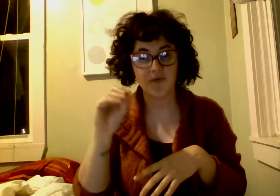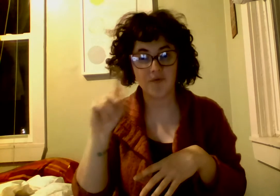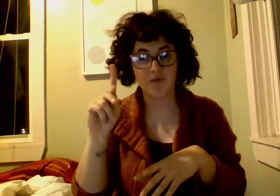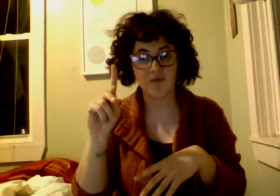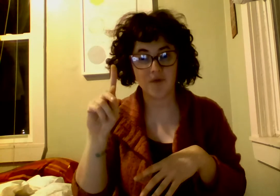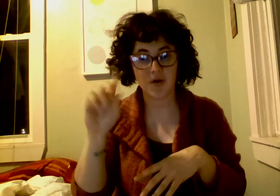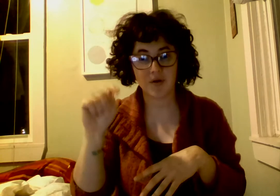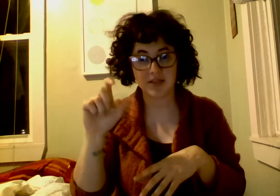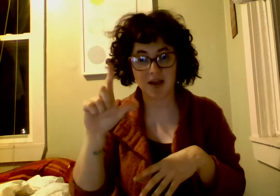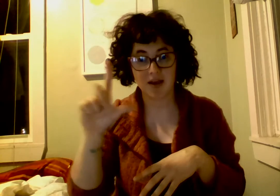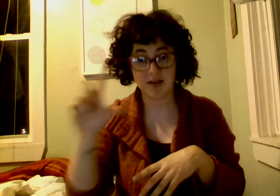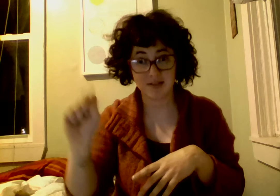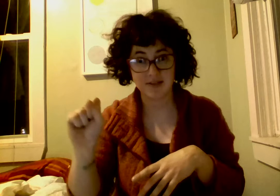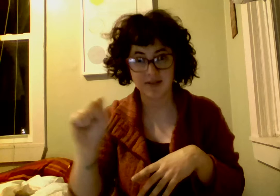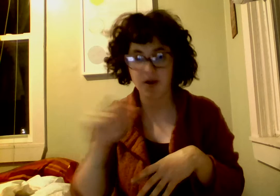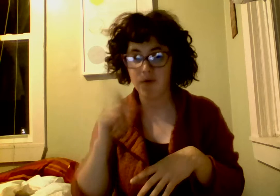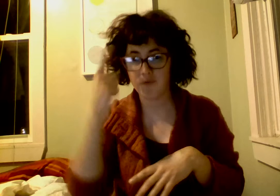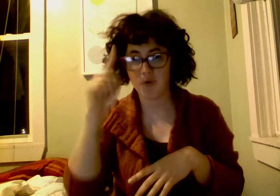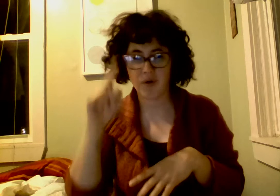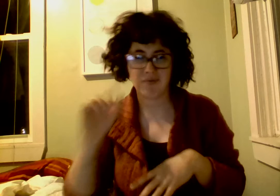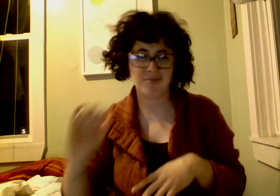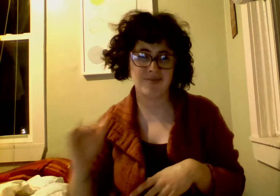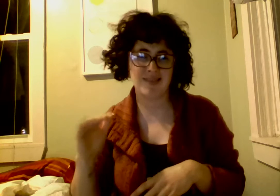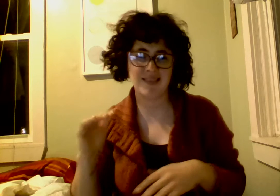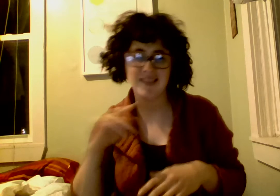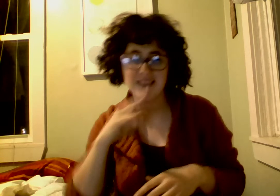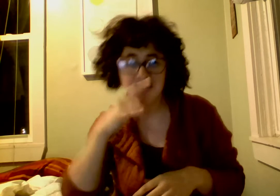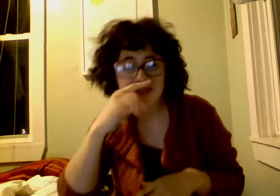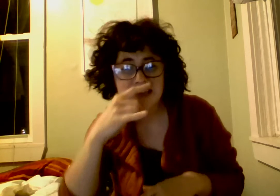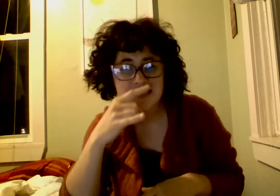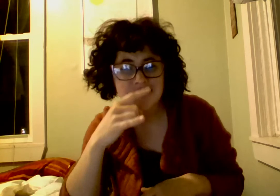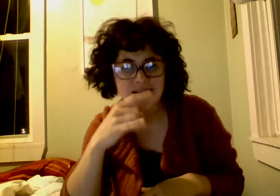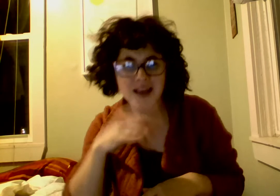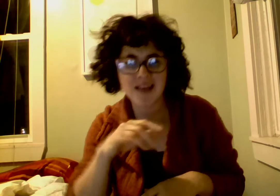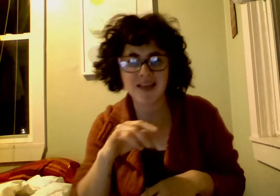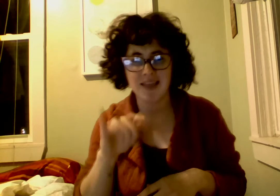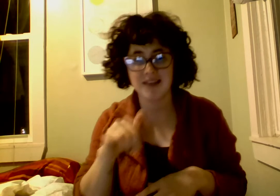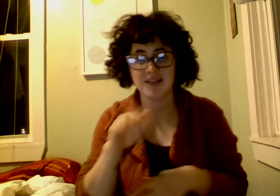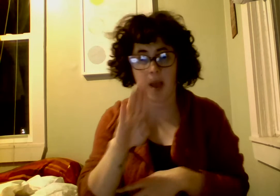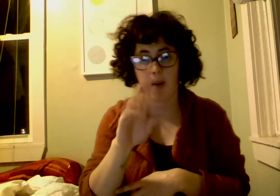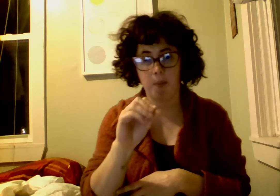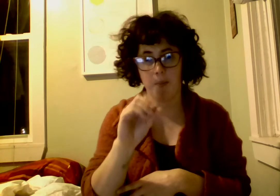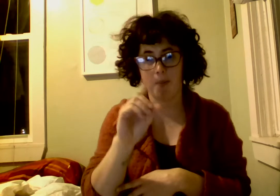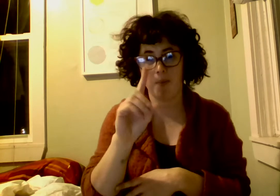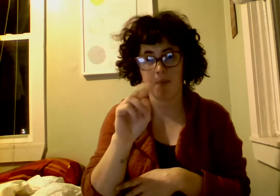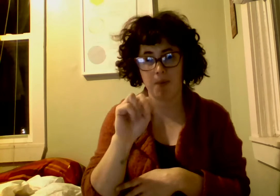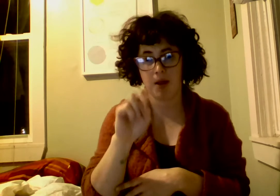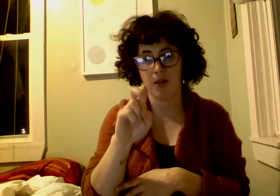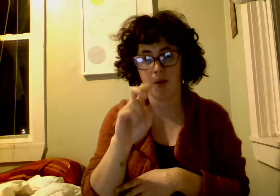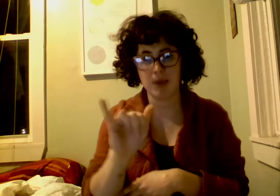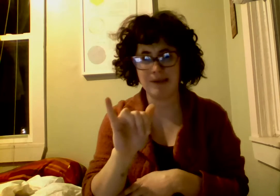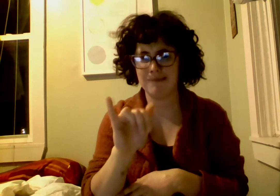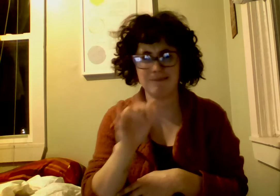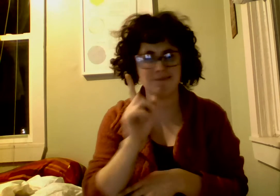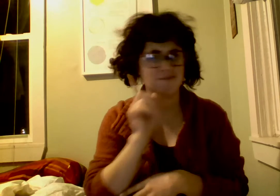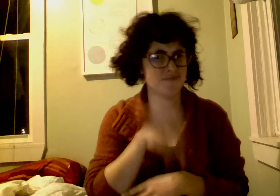I use the word baloney? Okay, that's a bunch of baloney. Absolutely not true. Folk tales were meant for everybody, kind of the